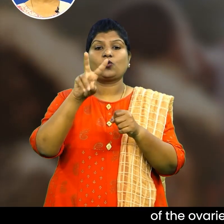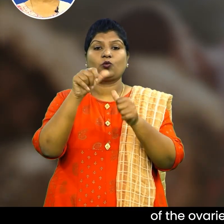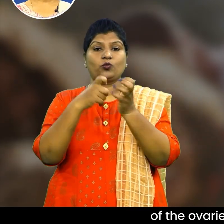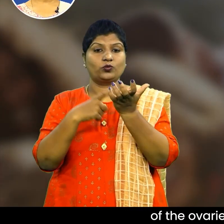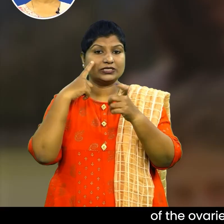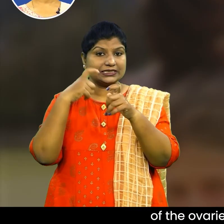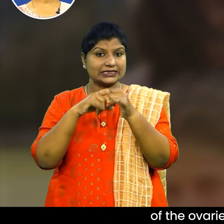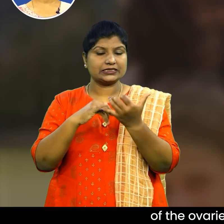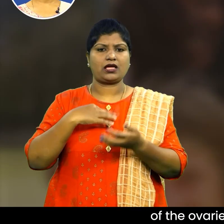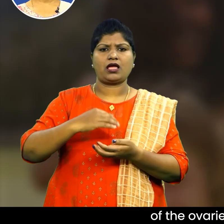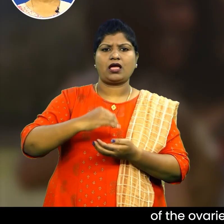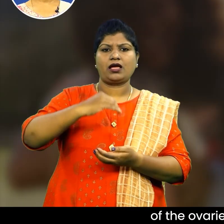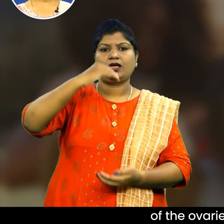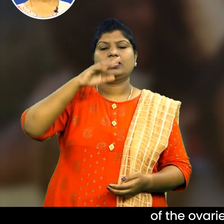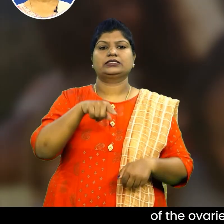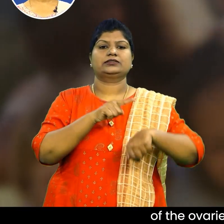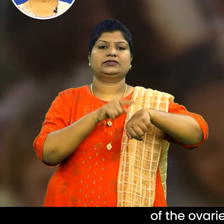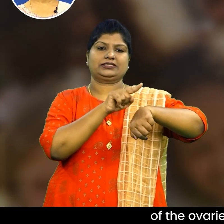time.